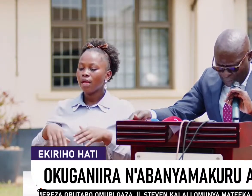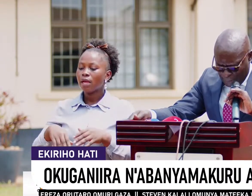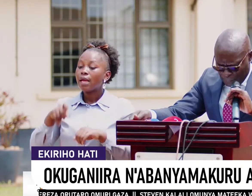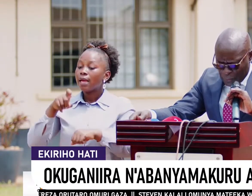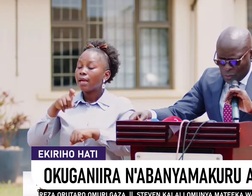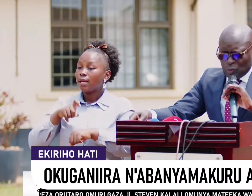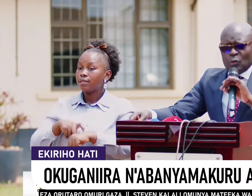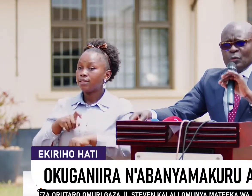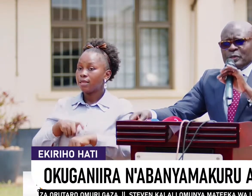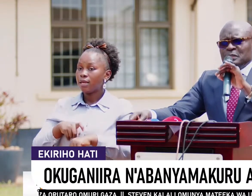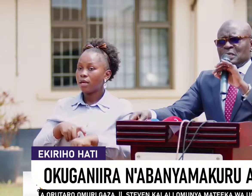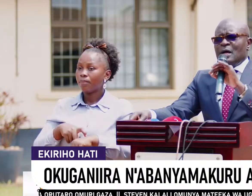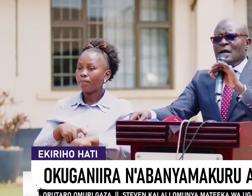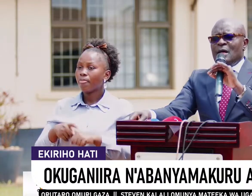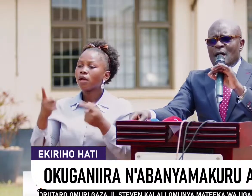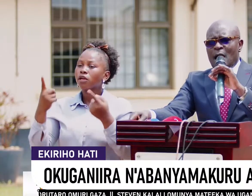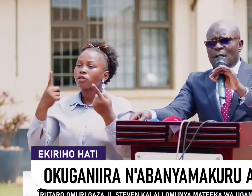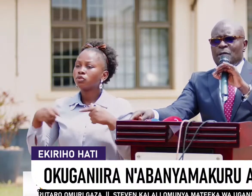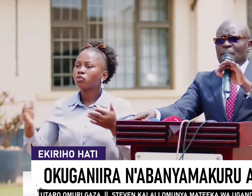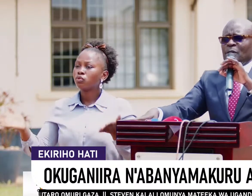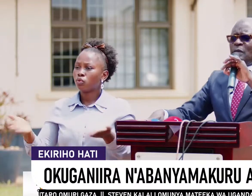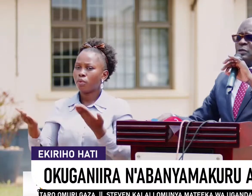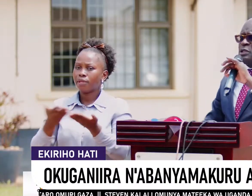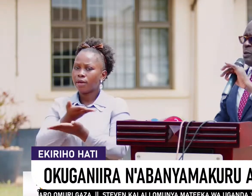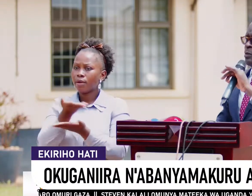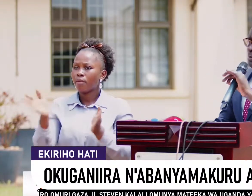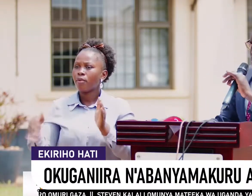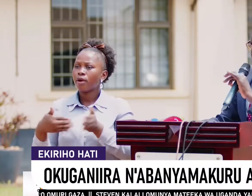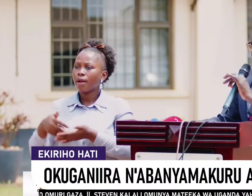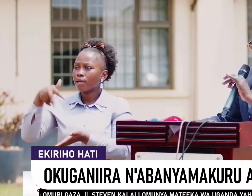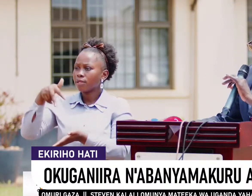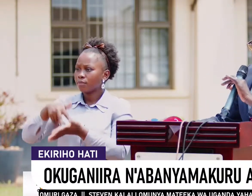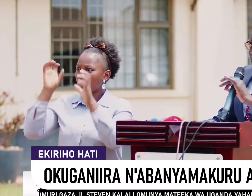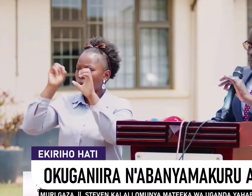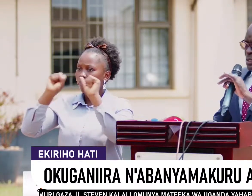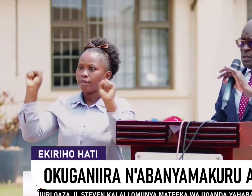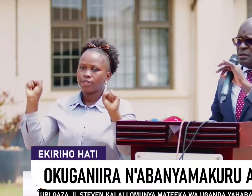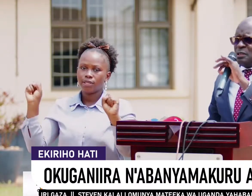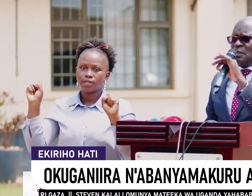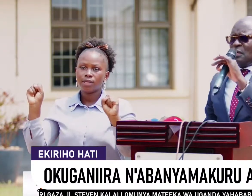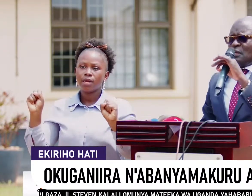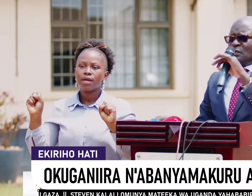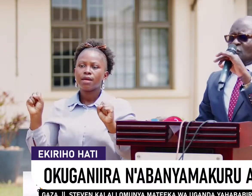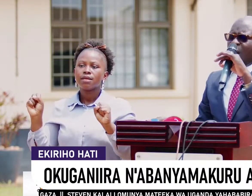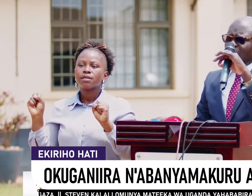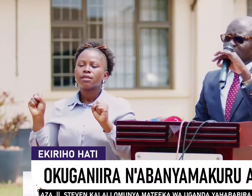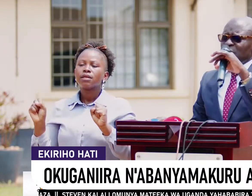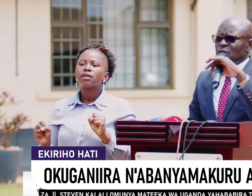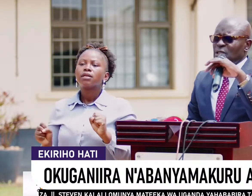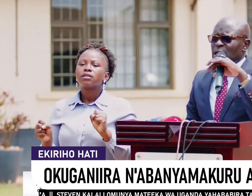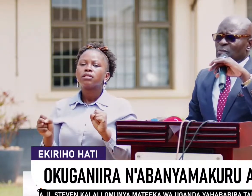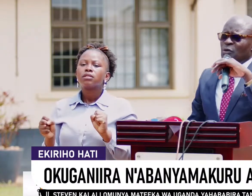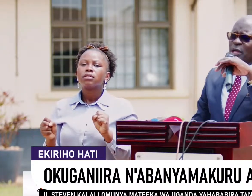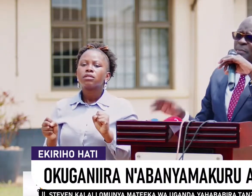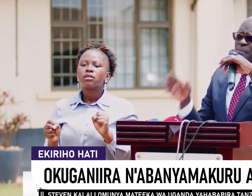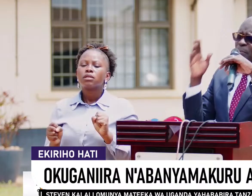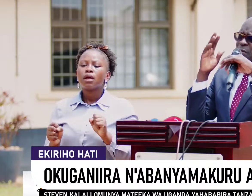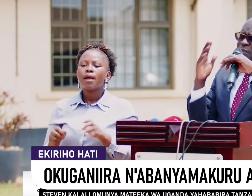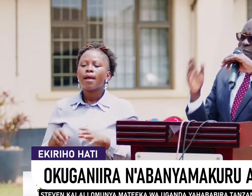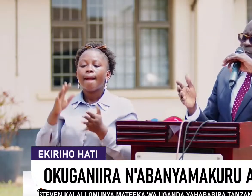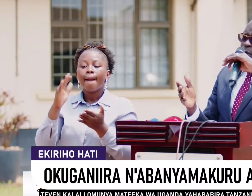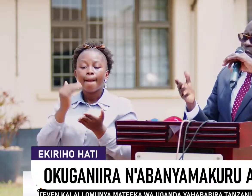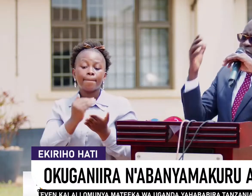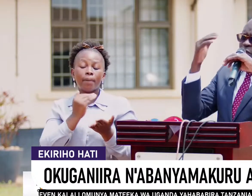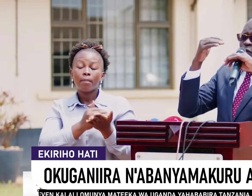Ekiseera tukuubiriza abo nabagenda kusimba kuba president nti twandi mu